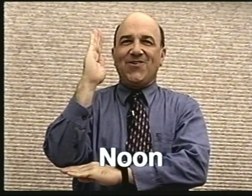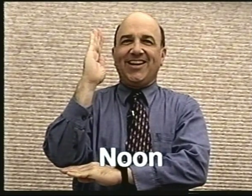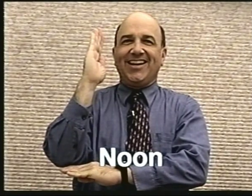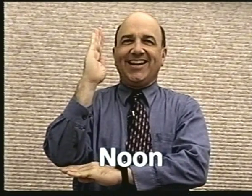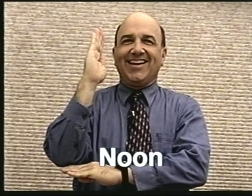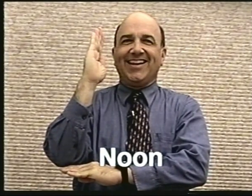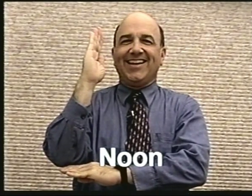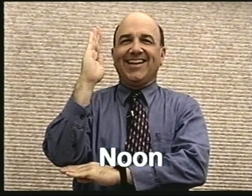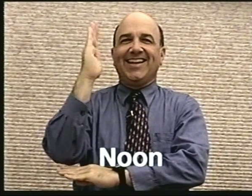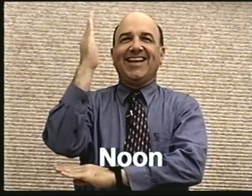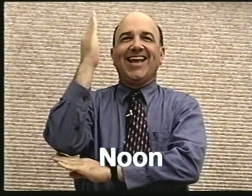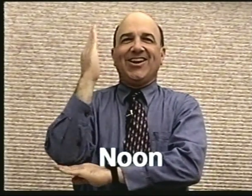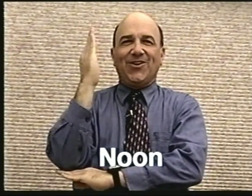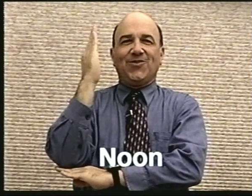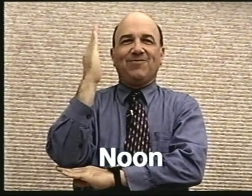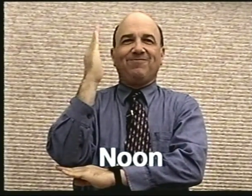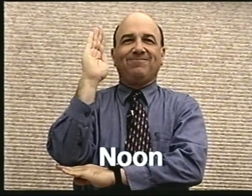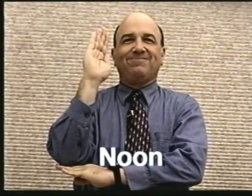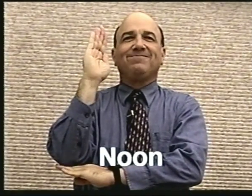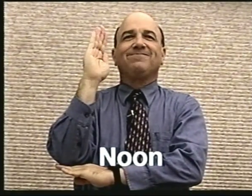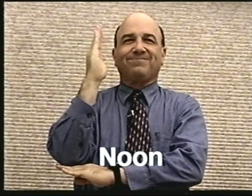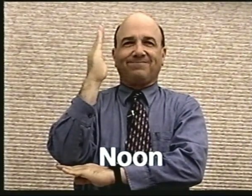Noon. Noon.